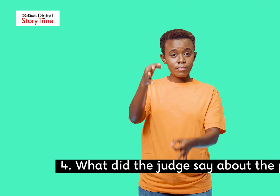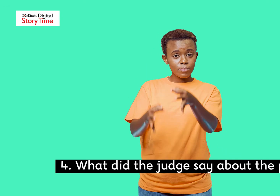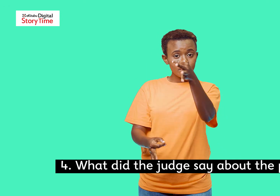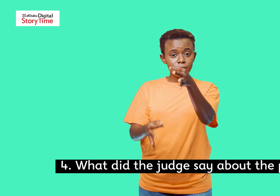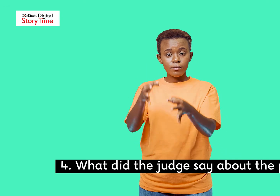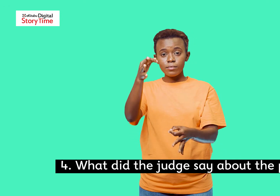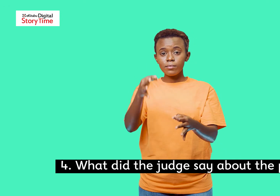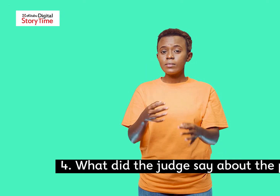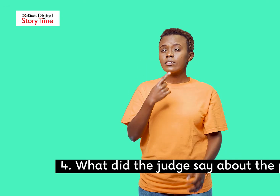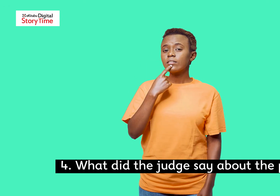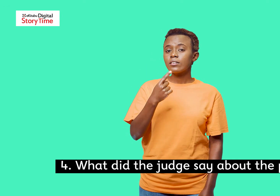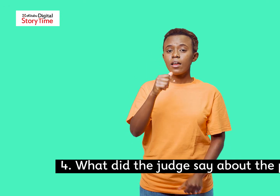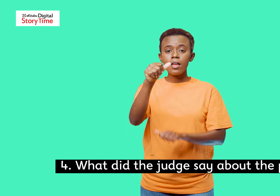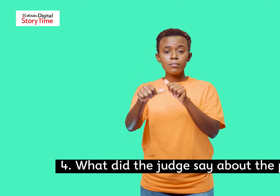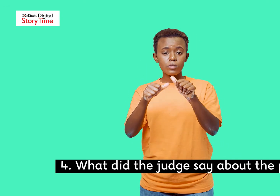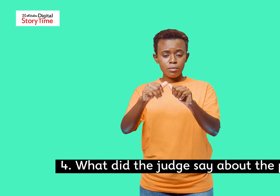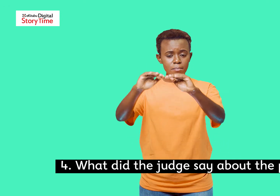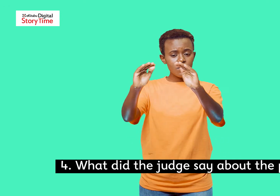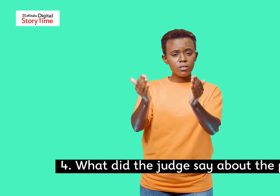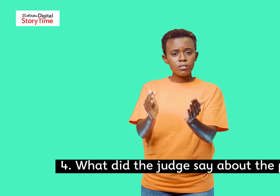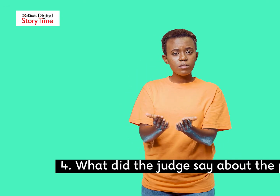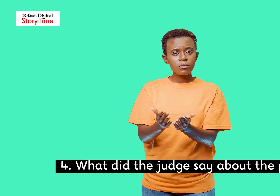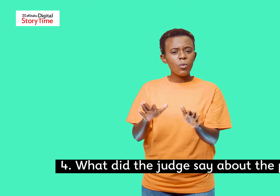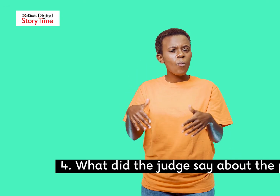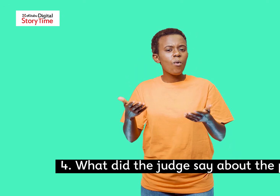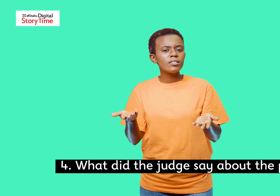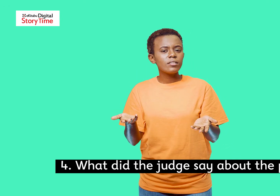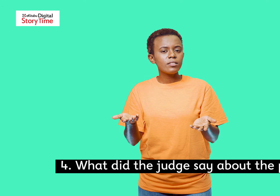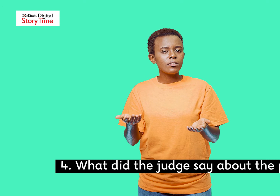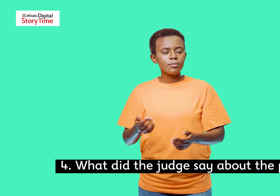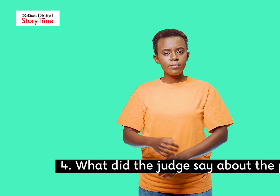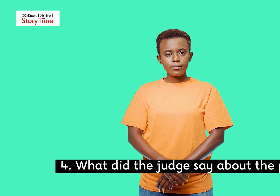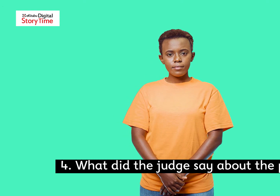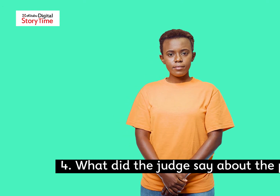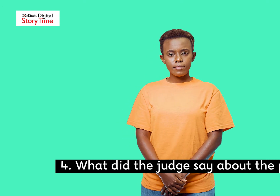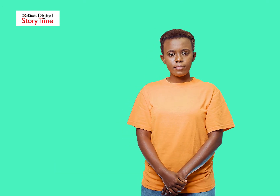Number 4. What did the judge say about the pot?